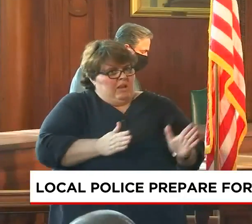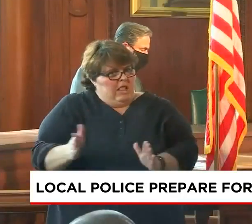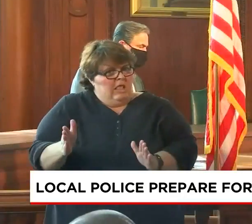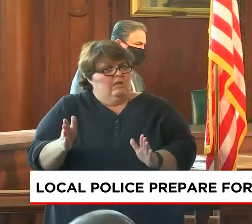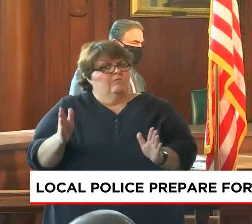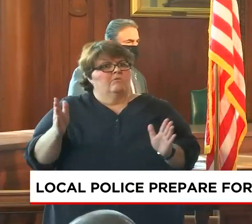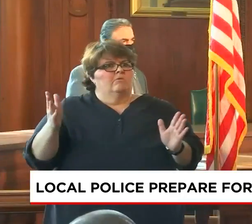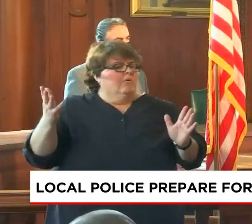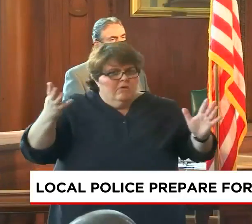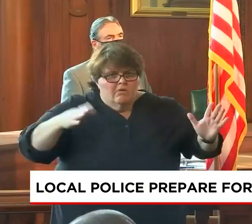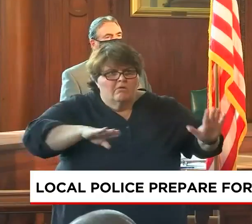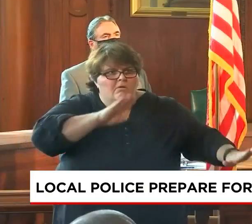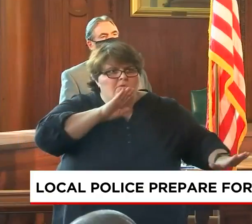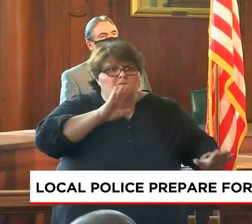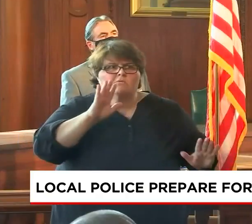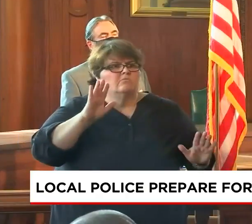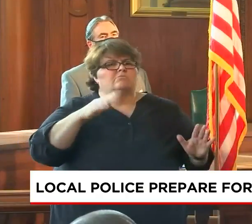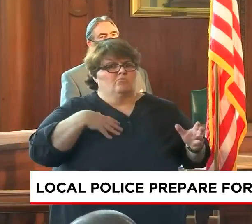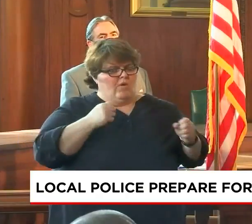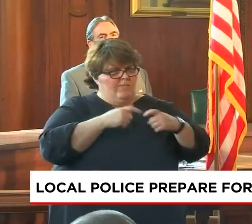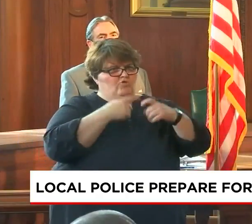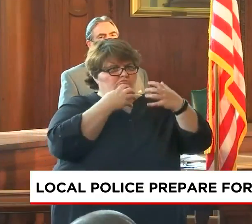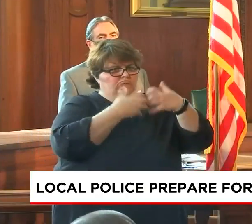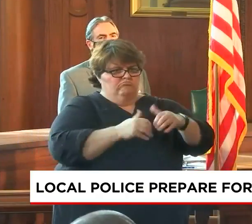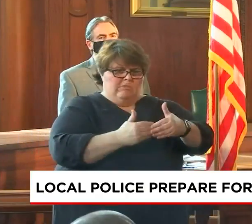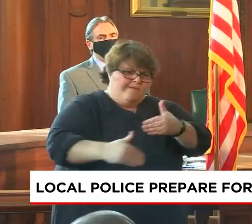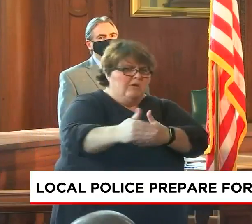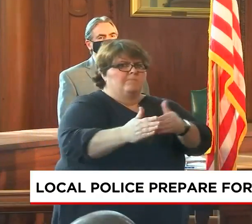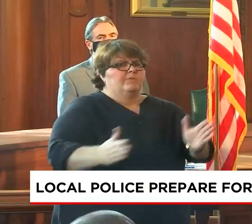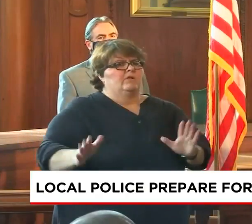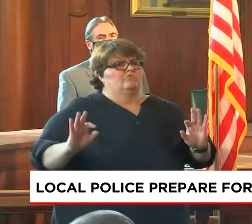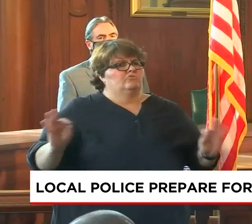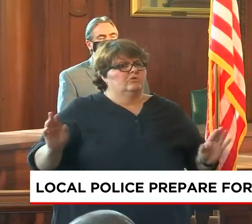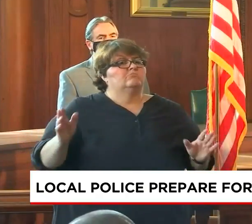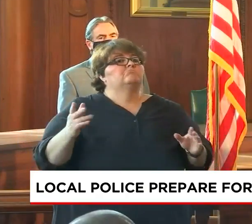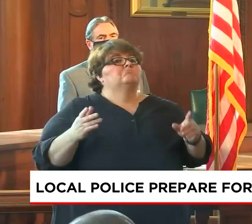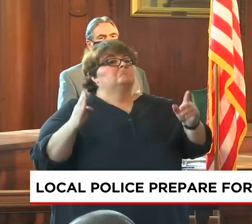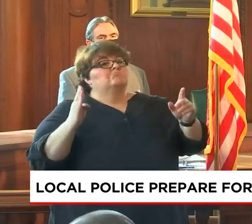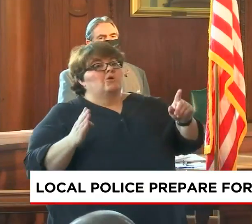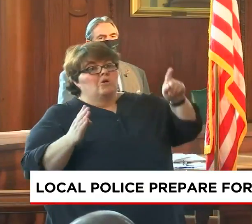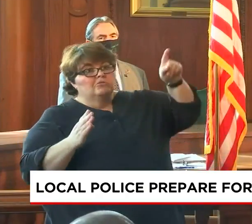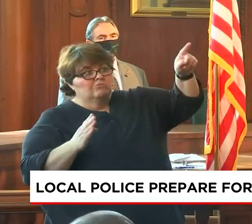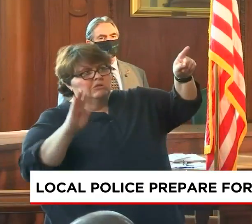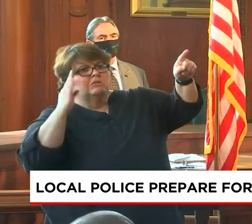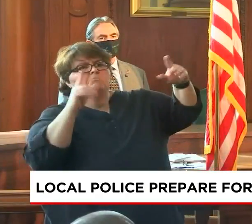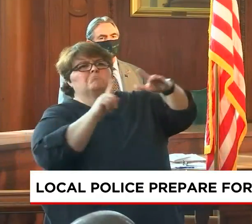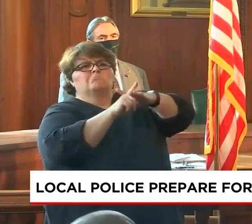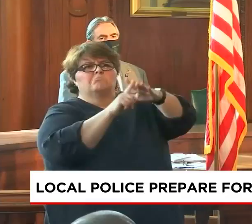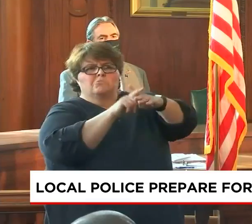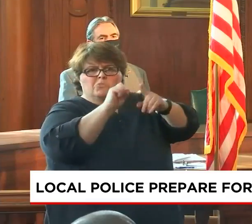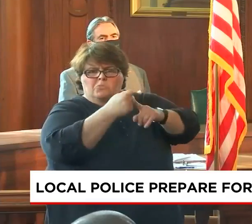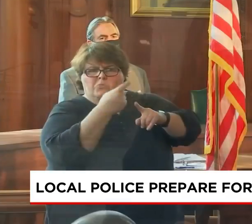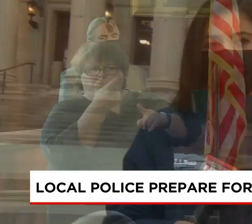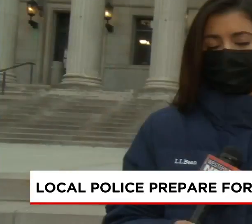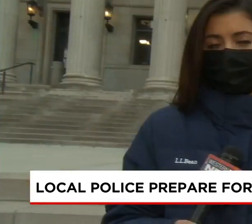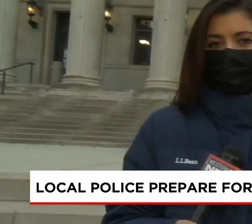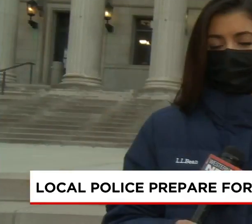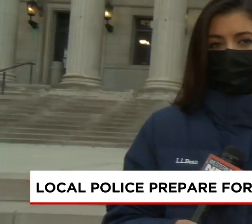has a few events that they are preparing for, but we are prepared for whatever should, if something should occur here. As of now,